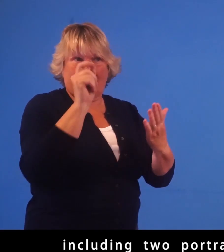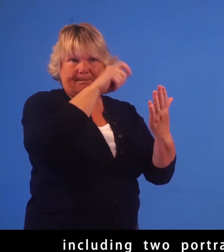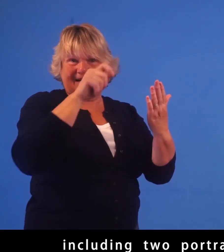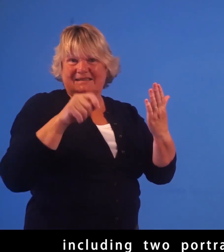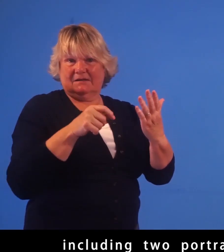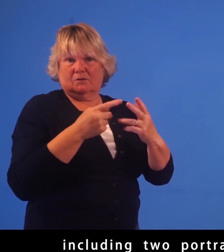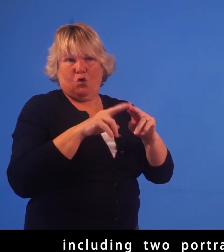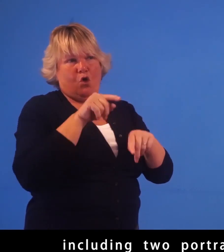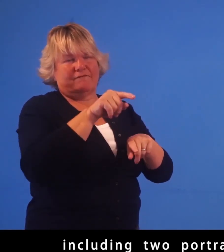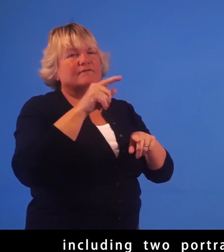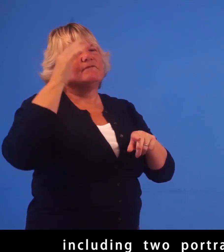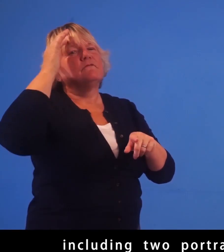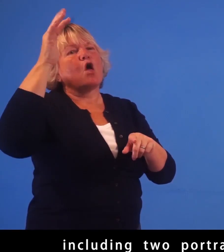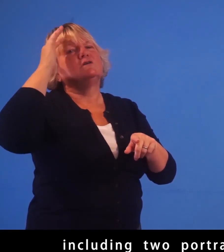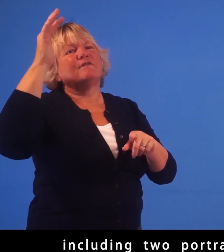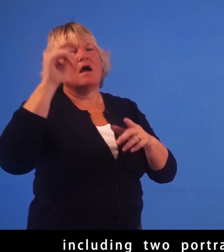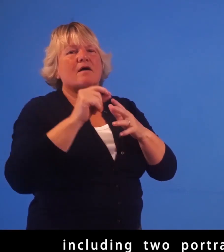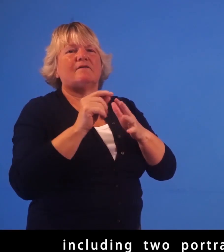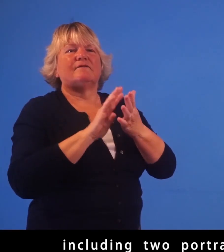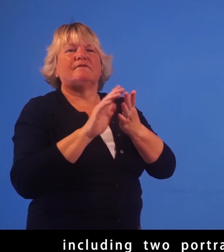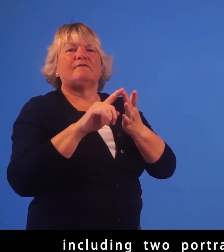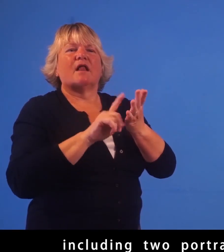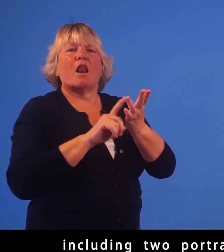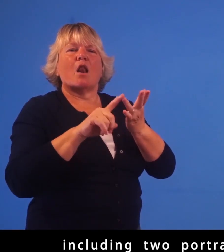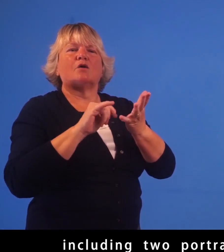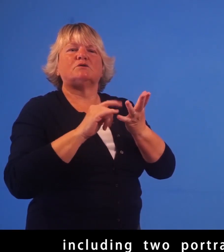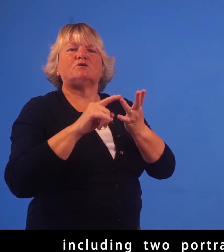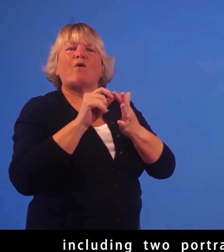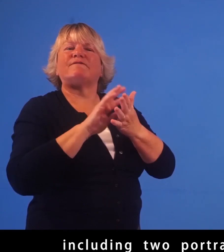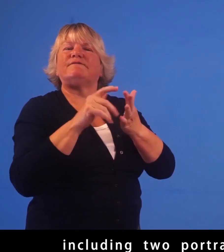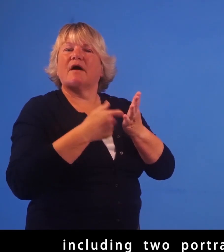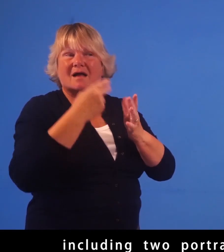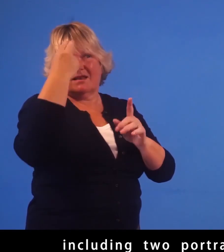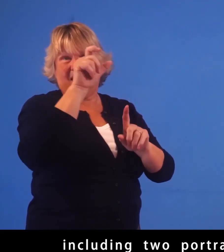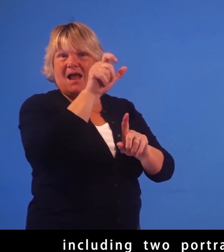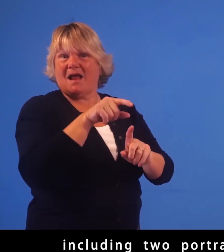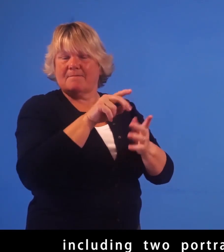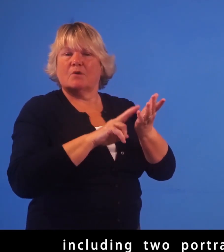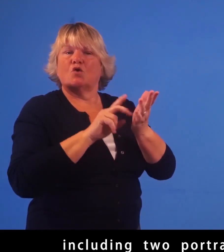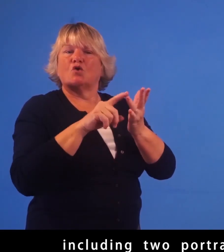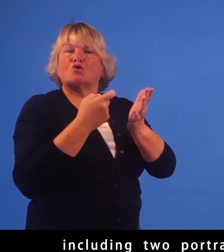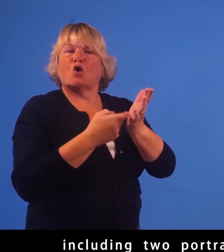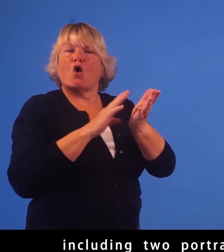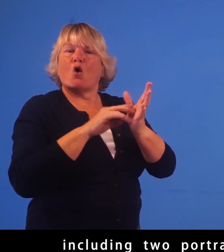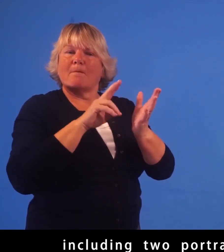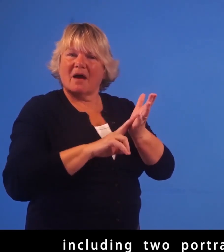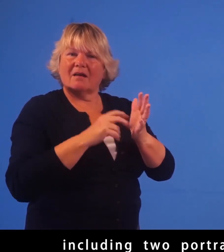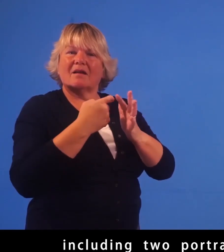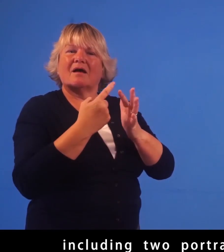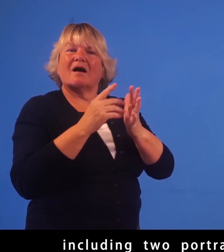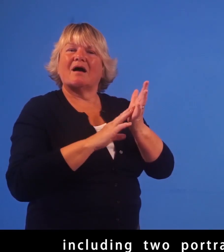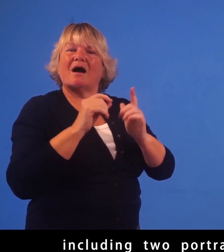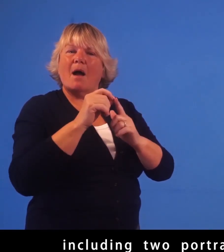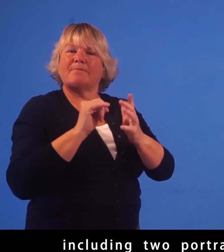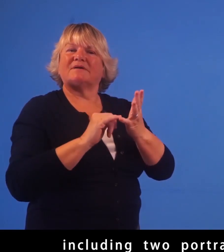philosopher Norman Kemp Smith. for the University of Edinburgh.